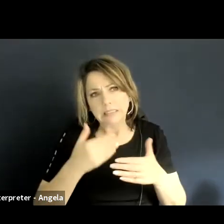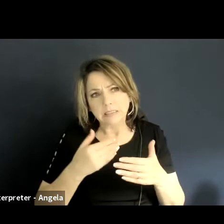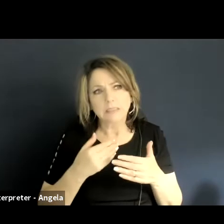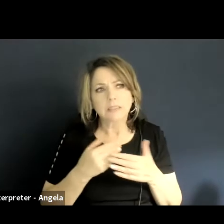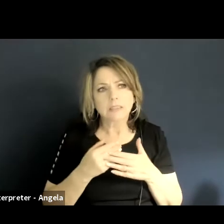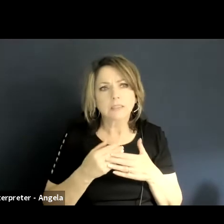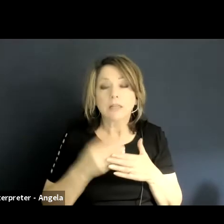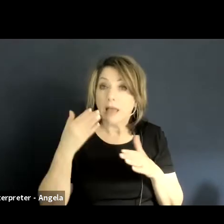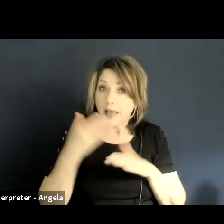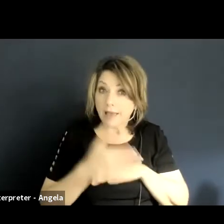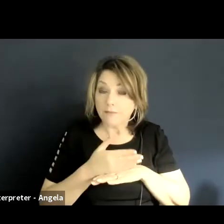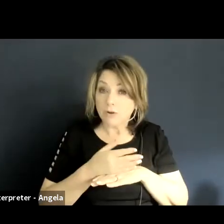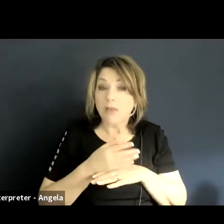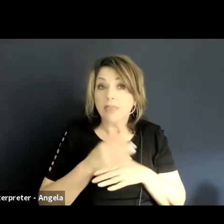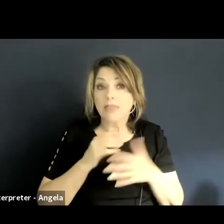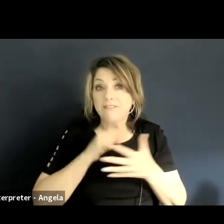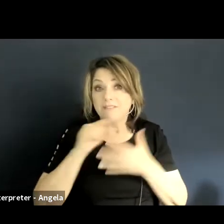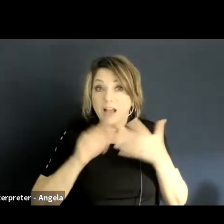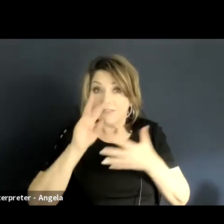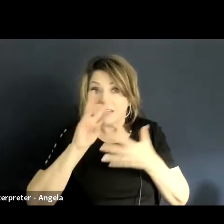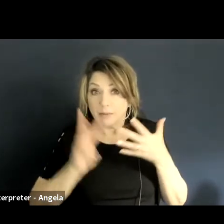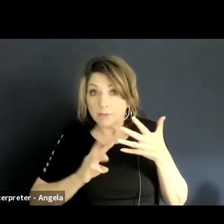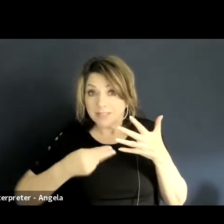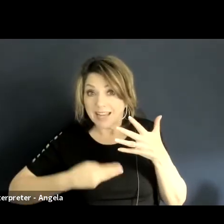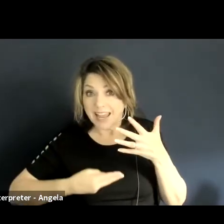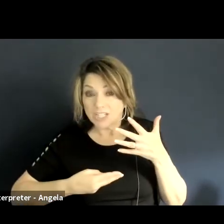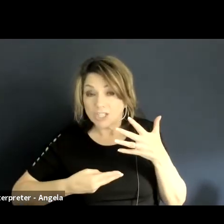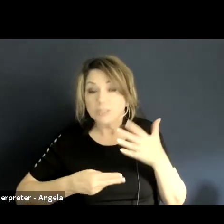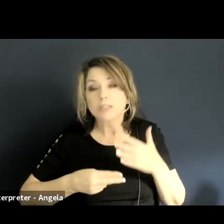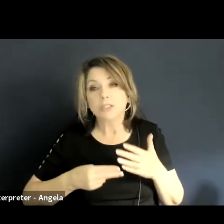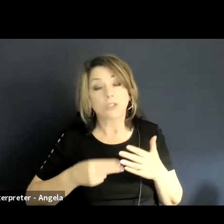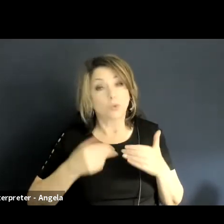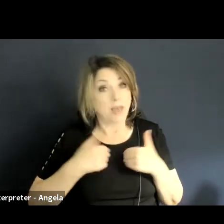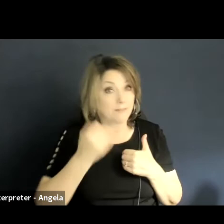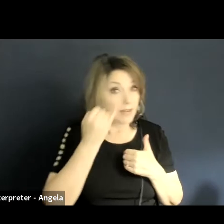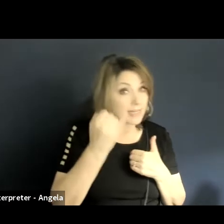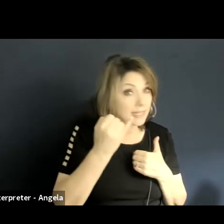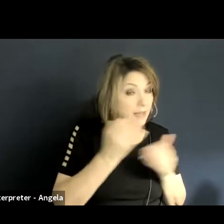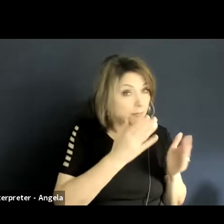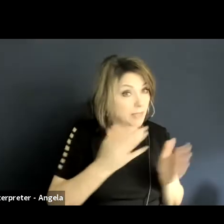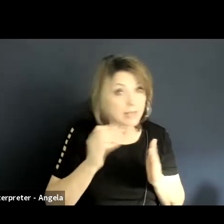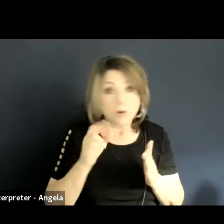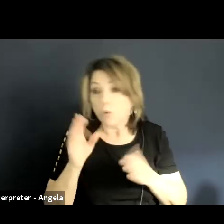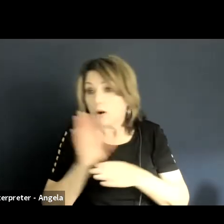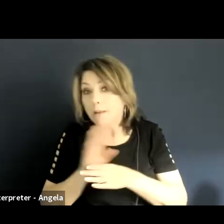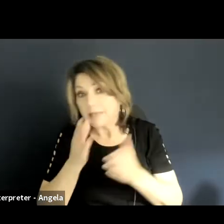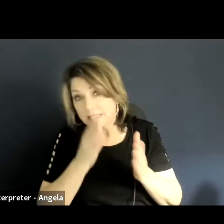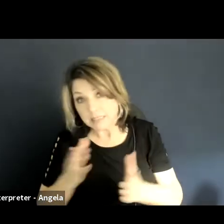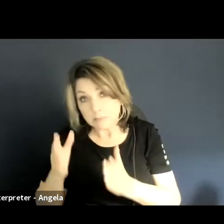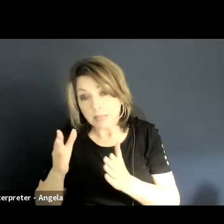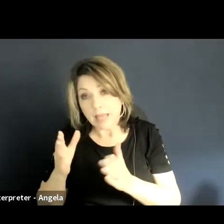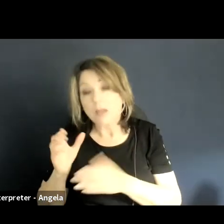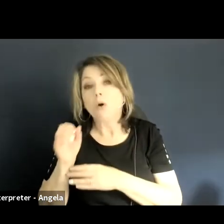Once you do that 5 W's and an H, you either have an idea plan or a business plan,